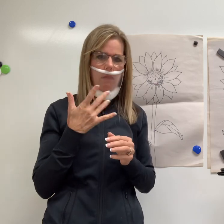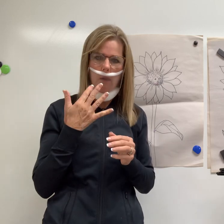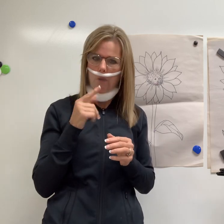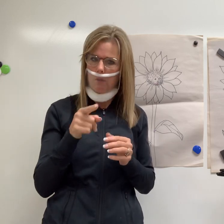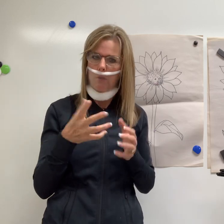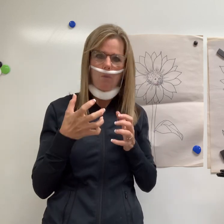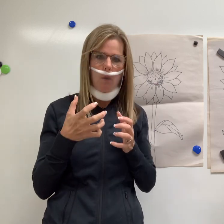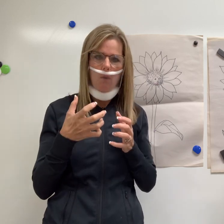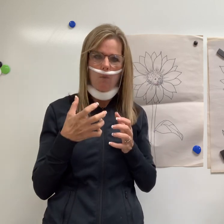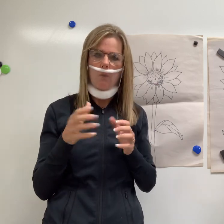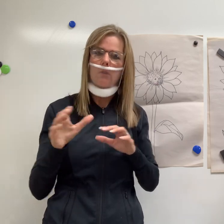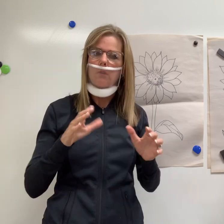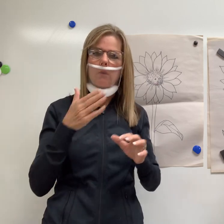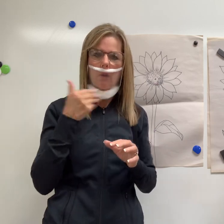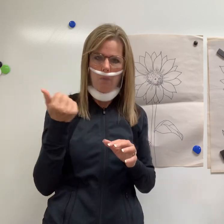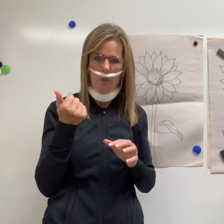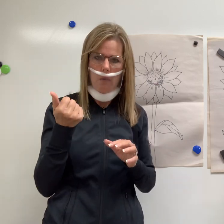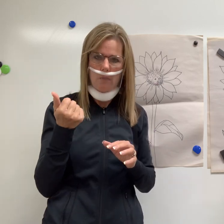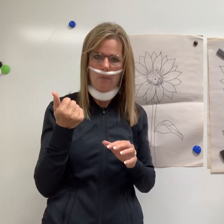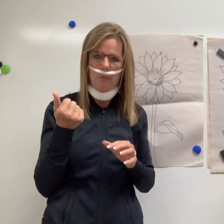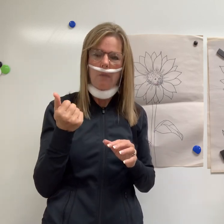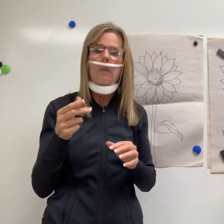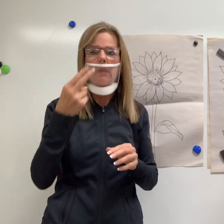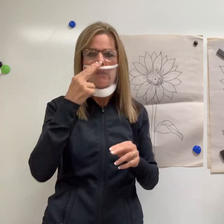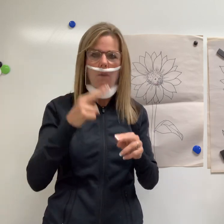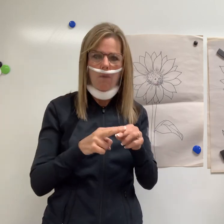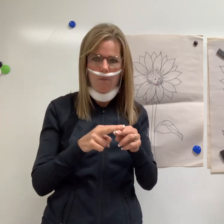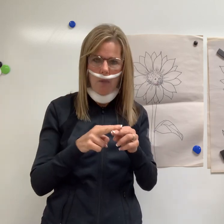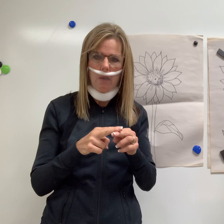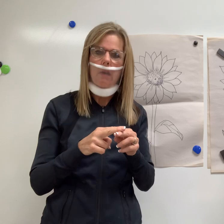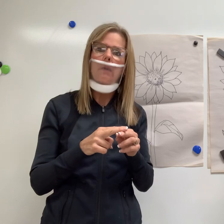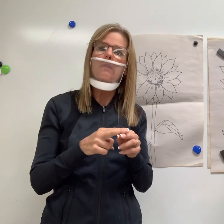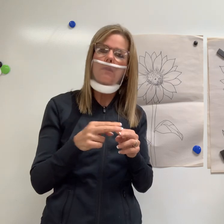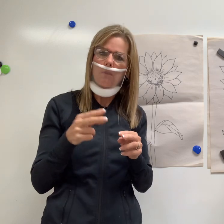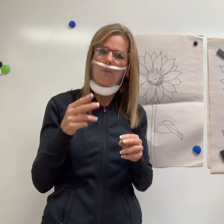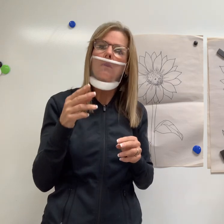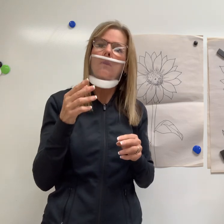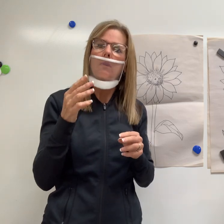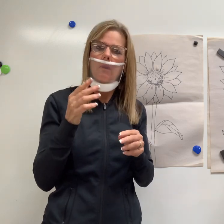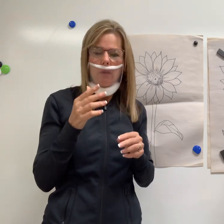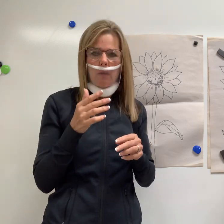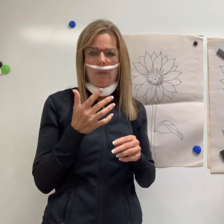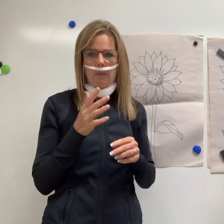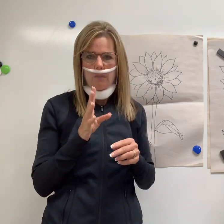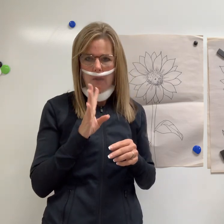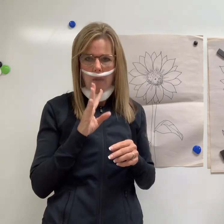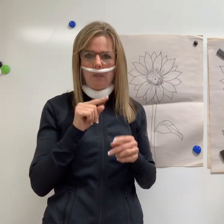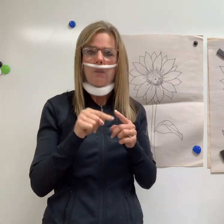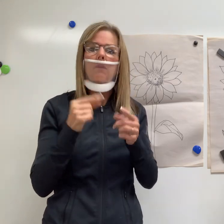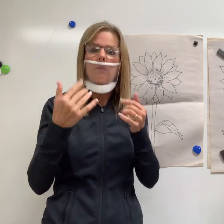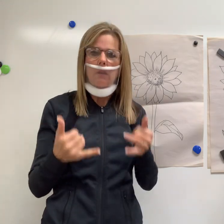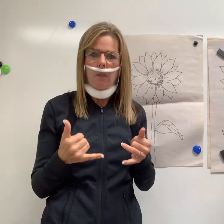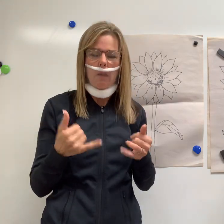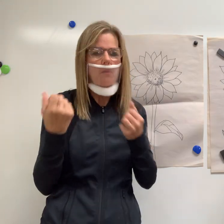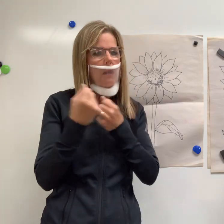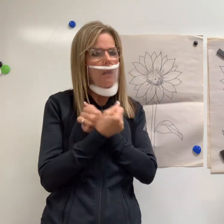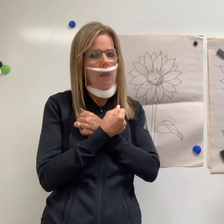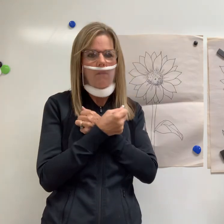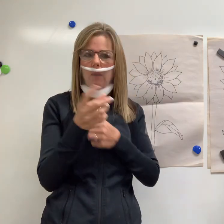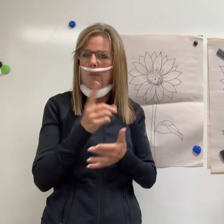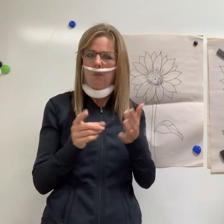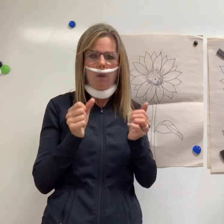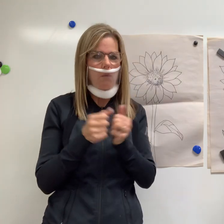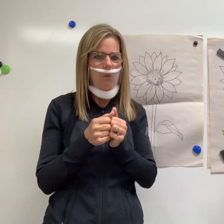want. We're just doing our best. It was so fun to touch base with you guys today. I'm gonna love getting to draw with you a couple times a week.